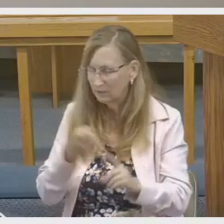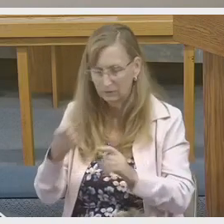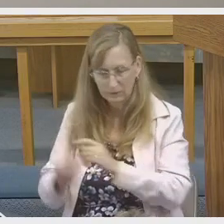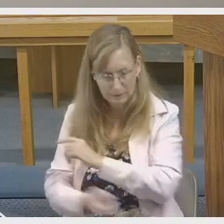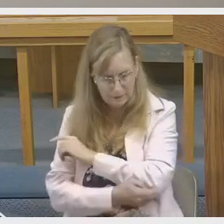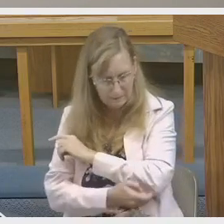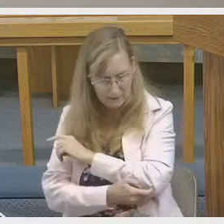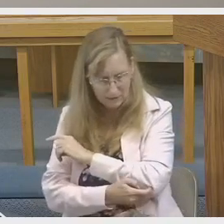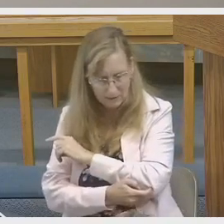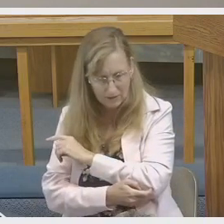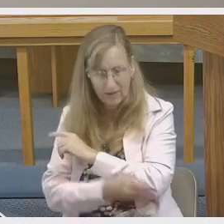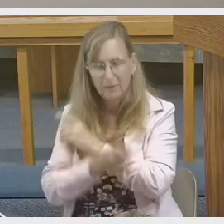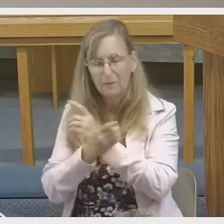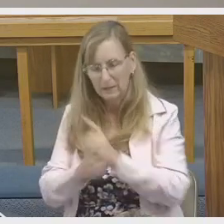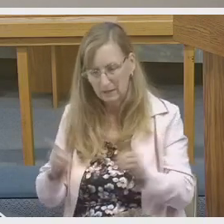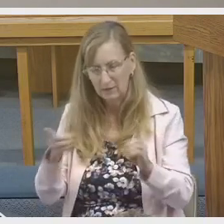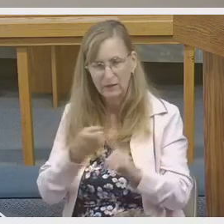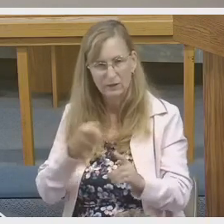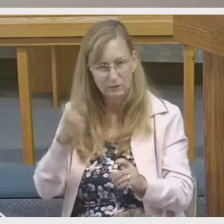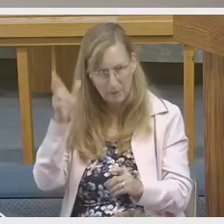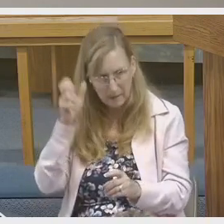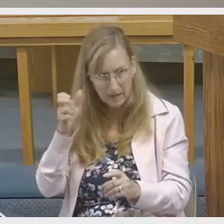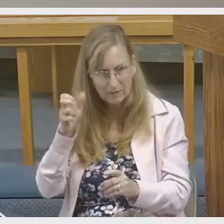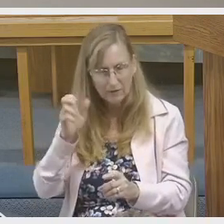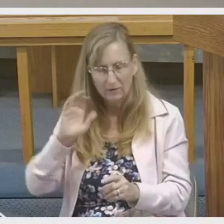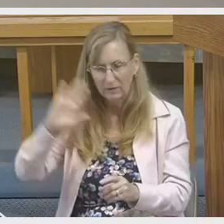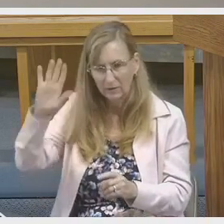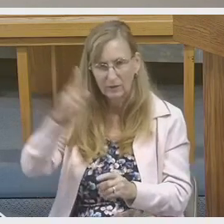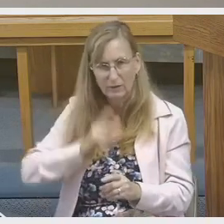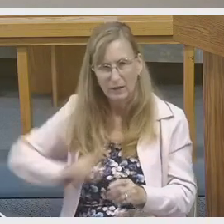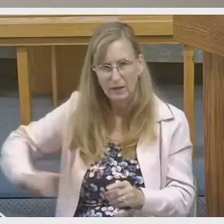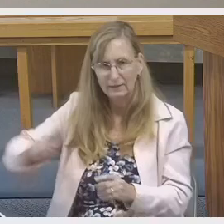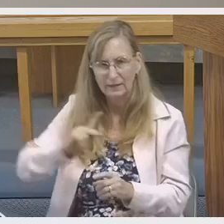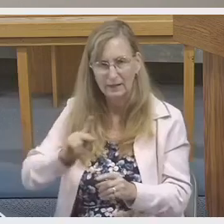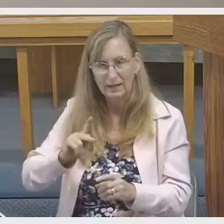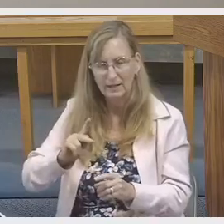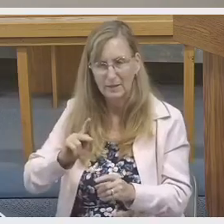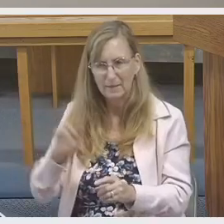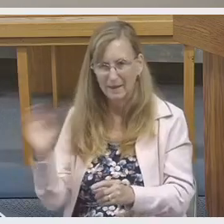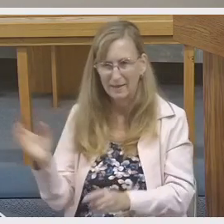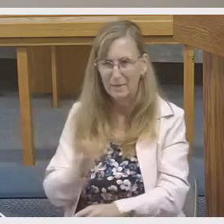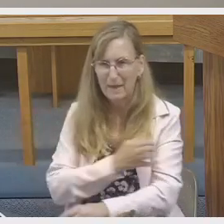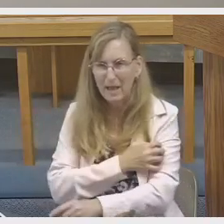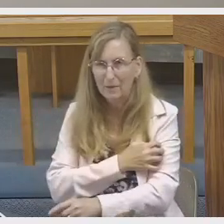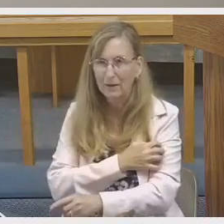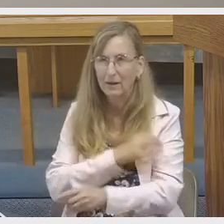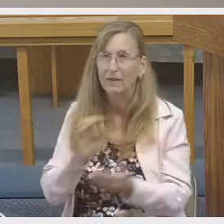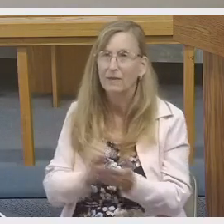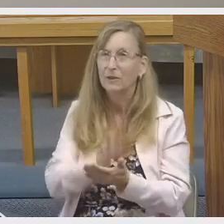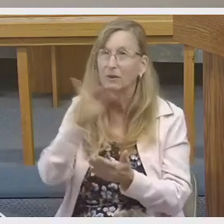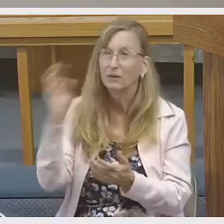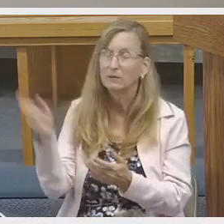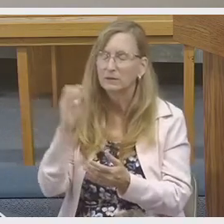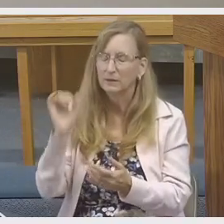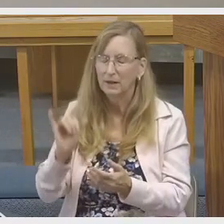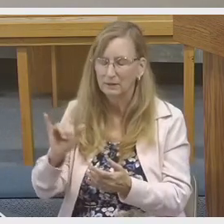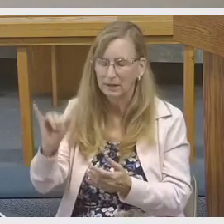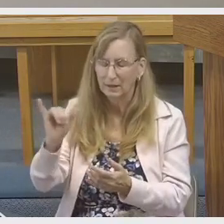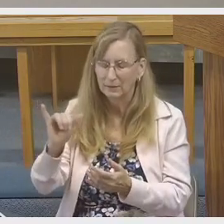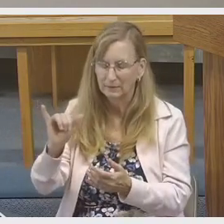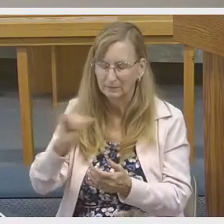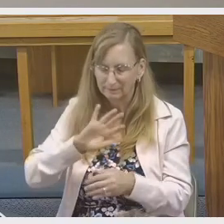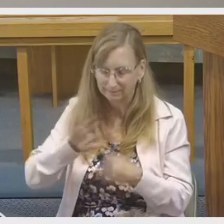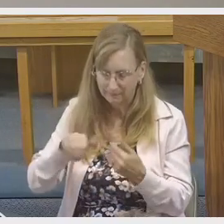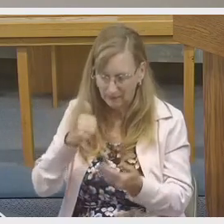not into temptation, but deliver us from evil. For thine is the kingdom and the power and the glory forever